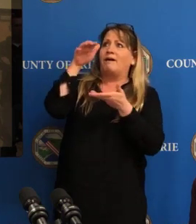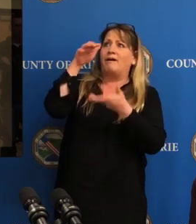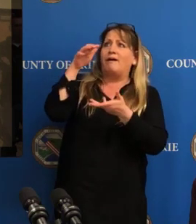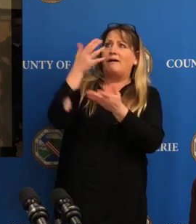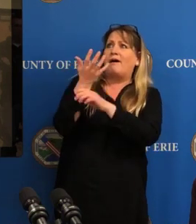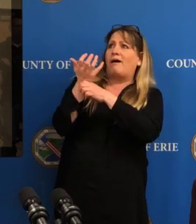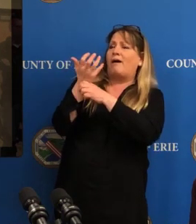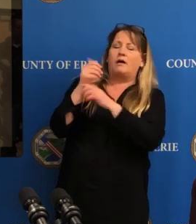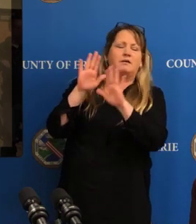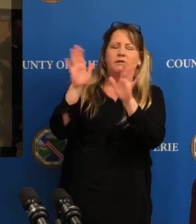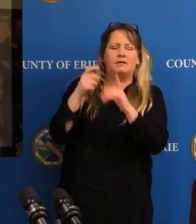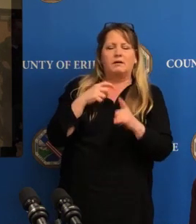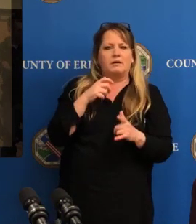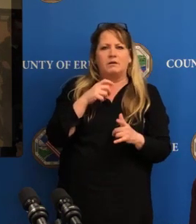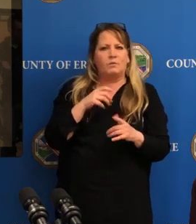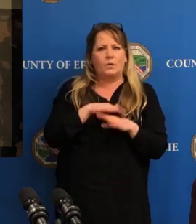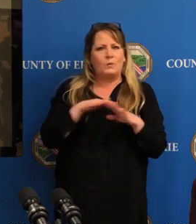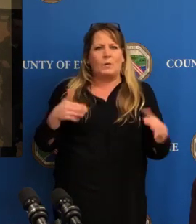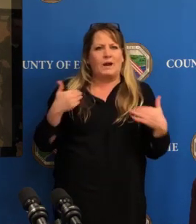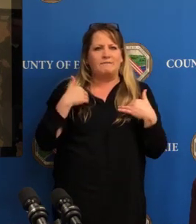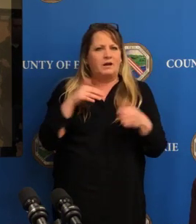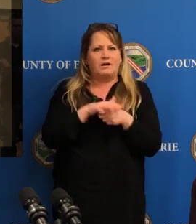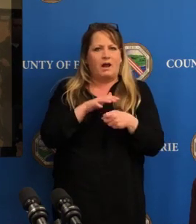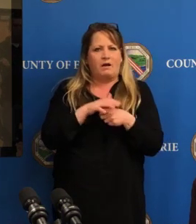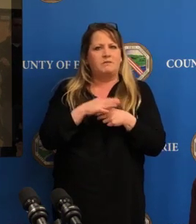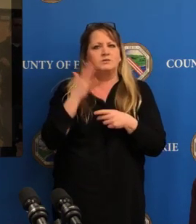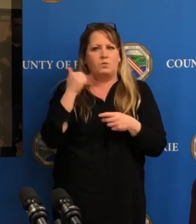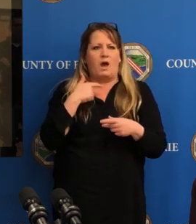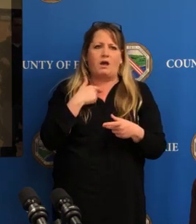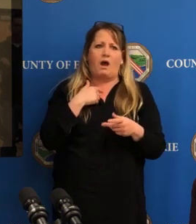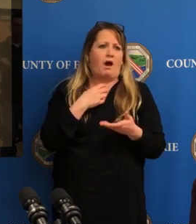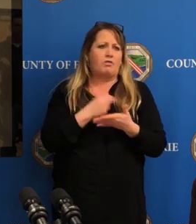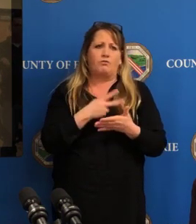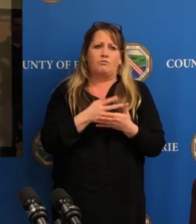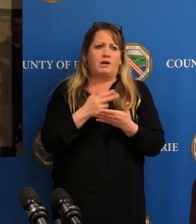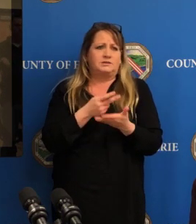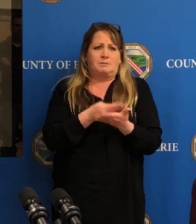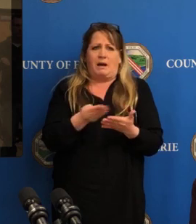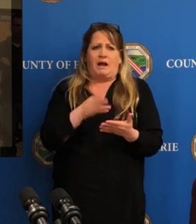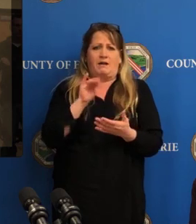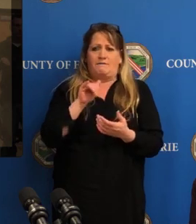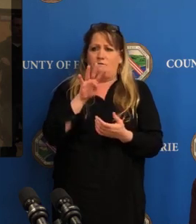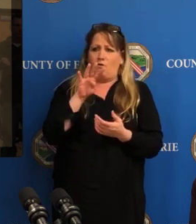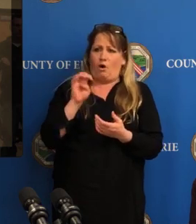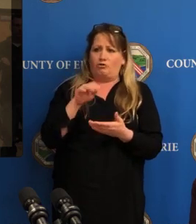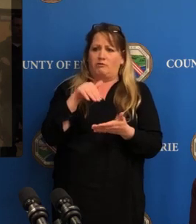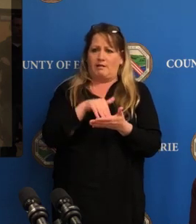to get the supply that we adequately need. That's why I authorized the purchase of these 400,000